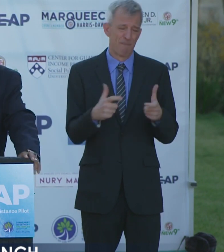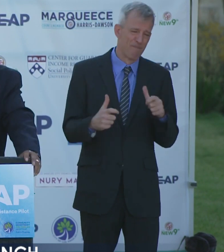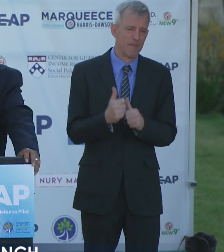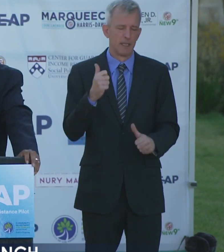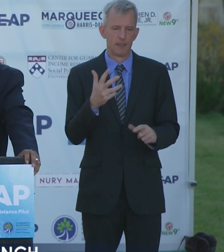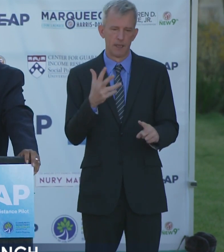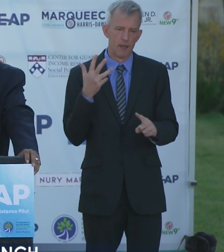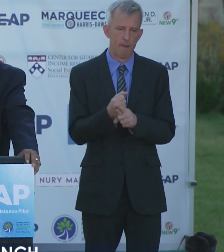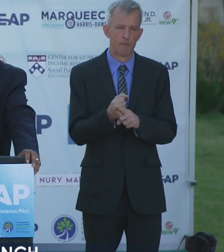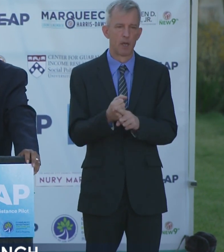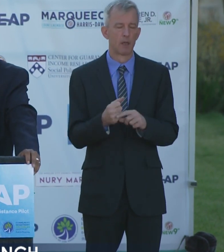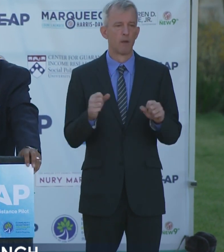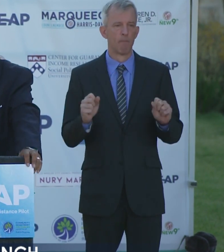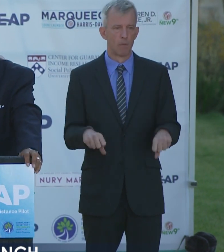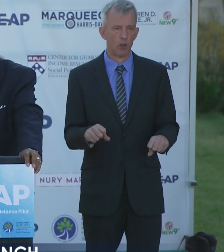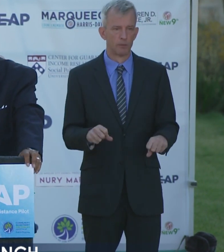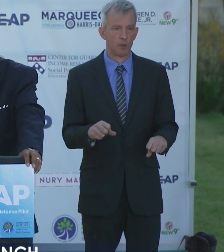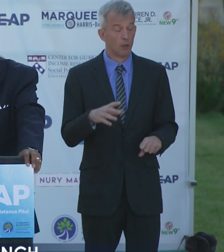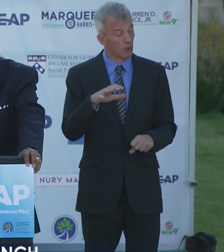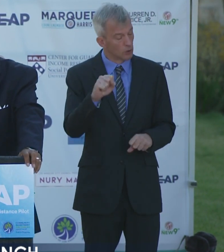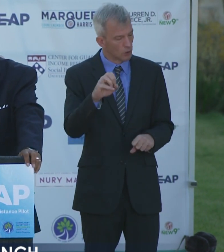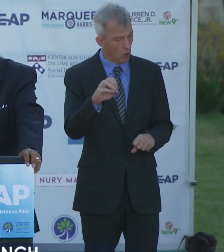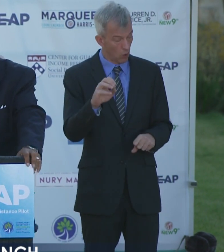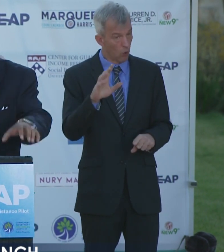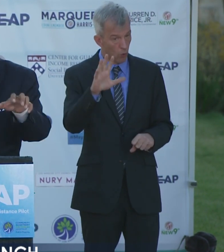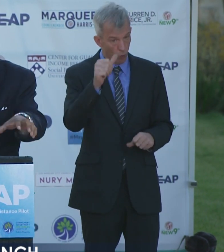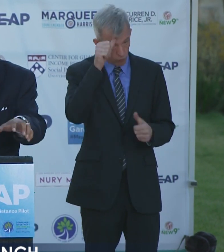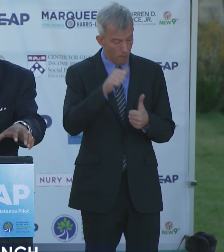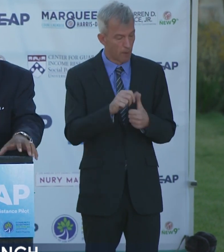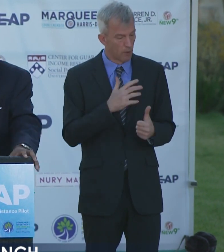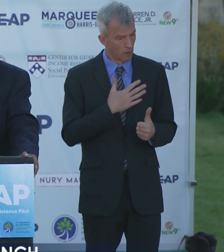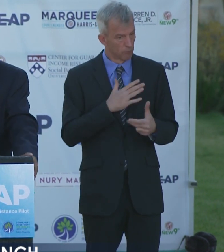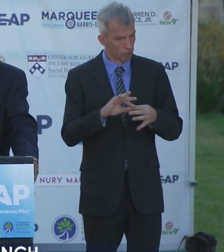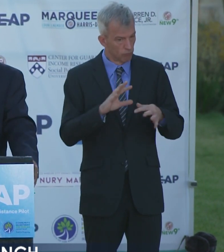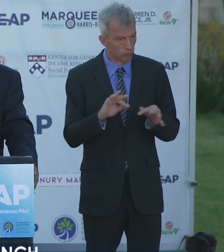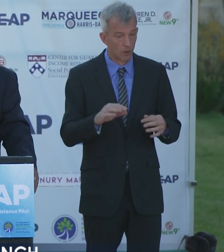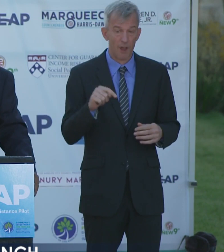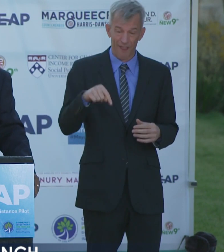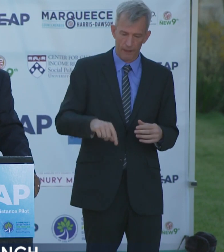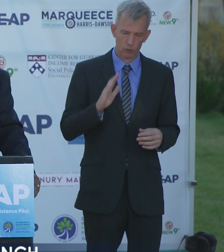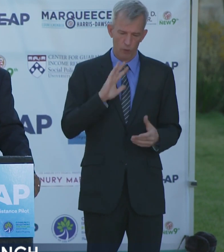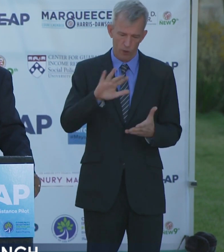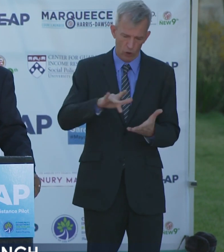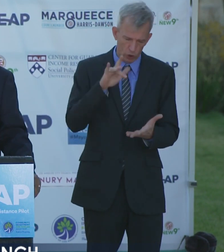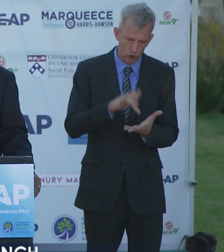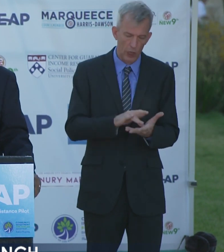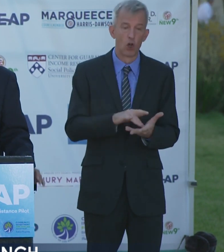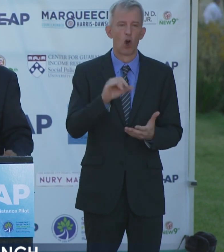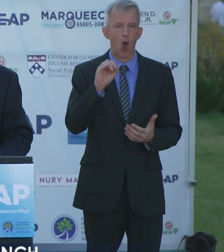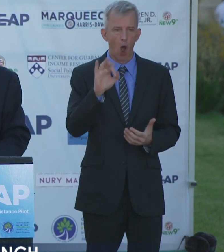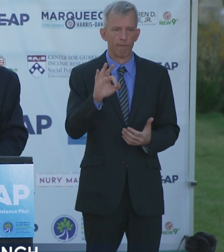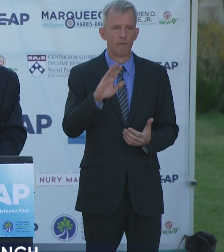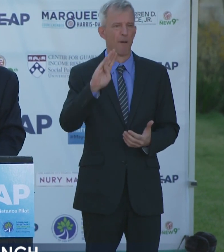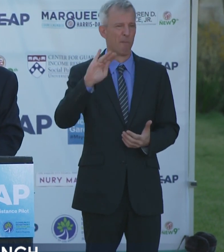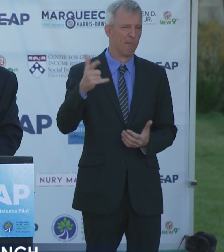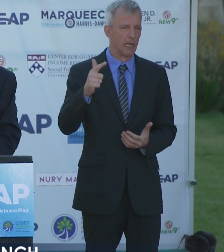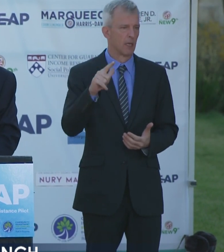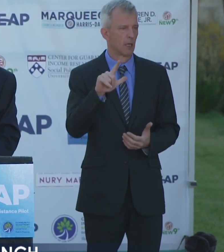possible. So mark my words, District 9 is going to be the epicenter of Big Leap here in our